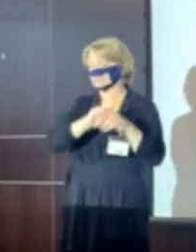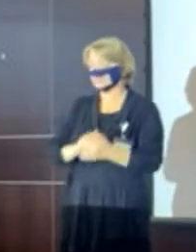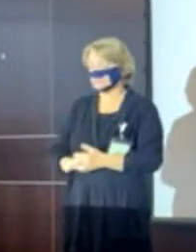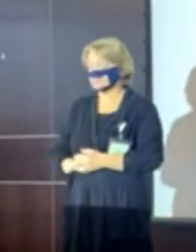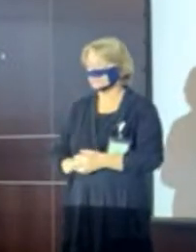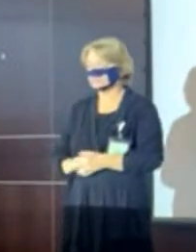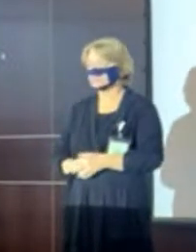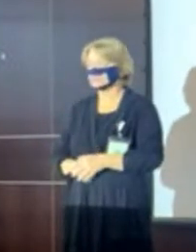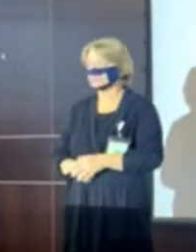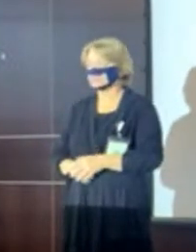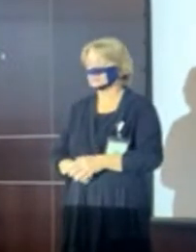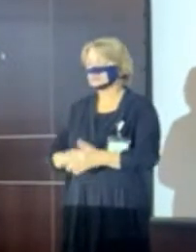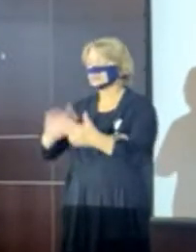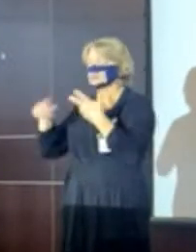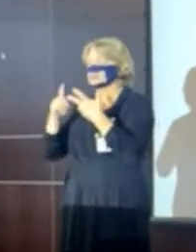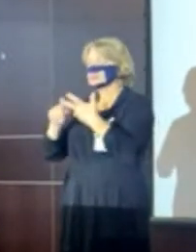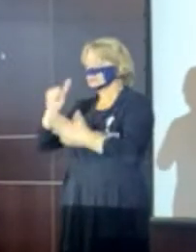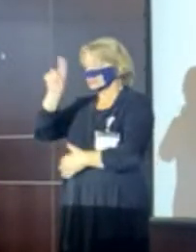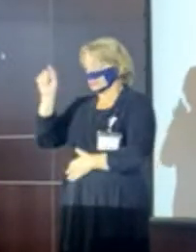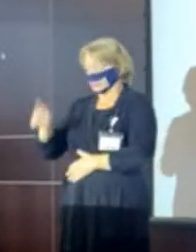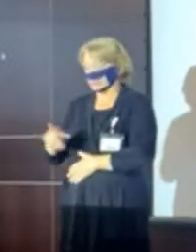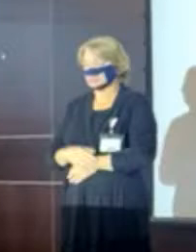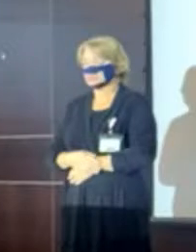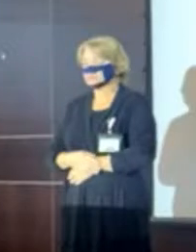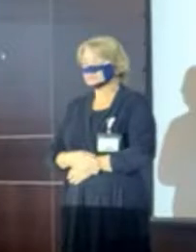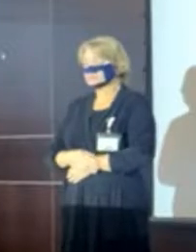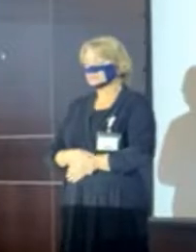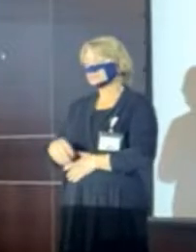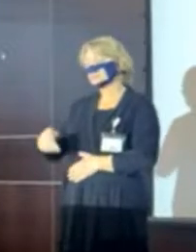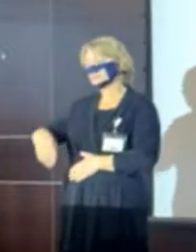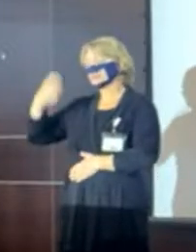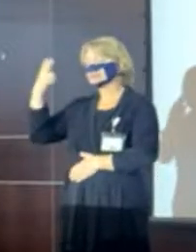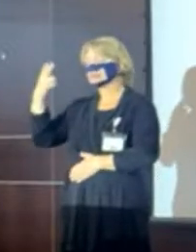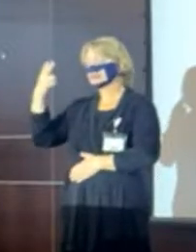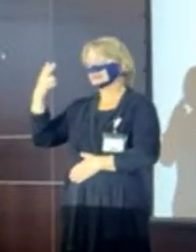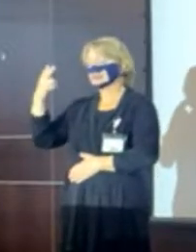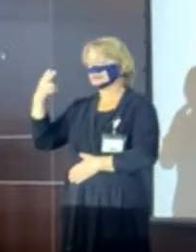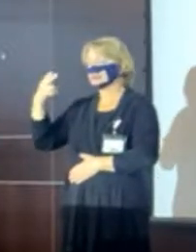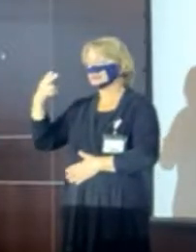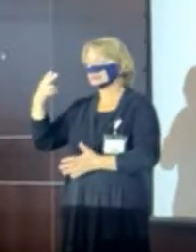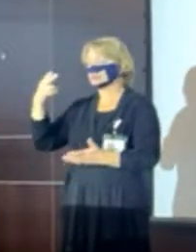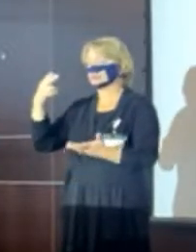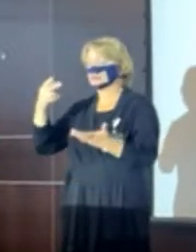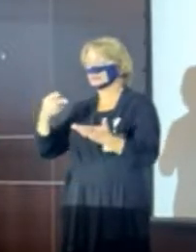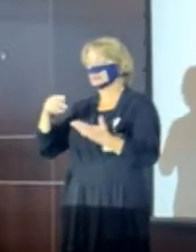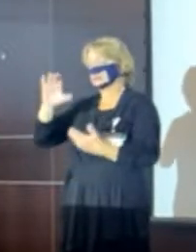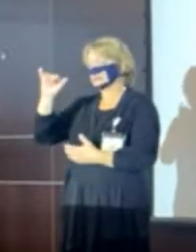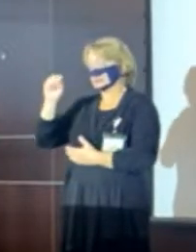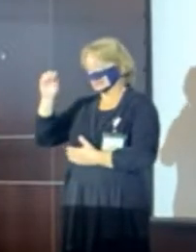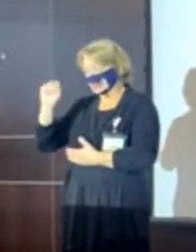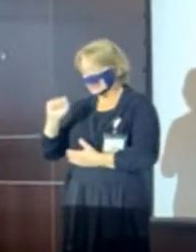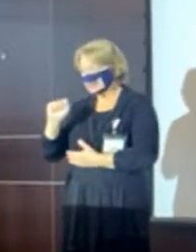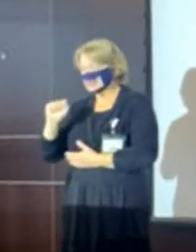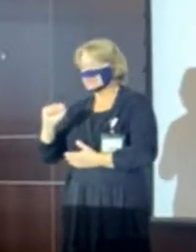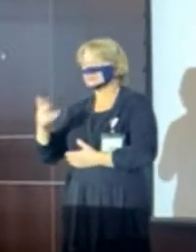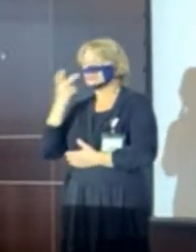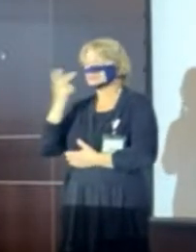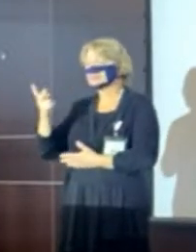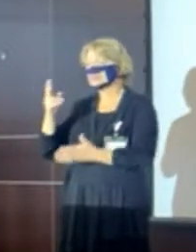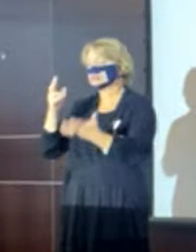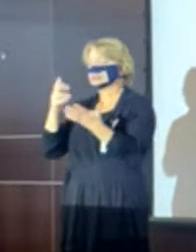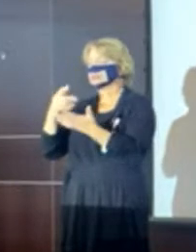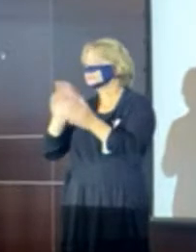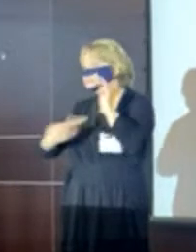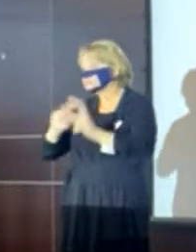higher case counts, obviously we're seeing more and more numbers of breakthrough cases of fully